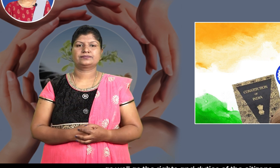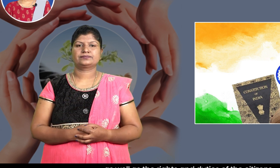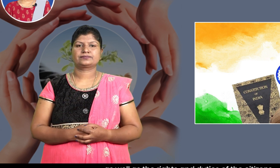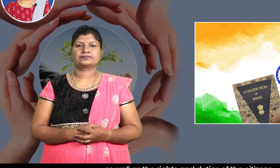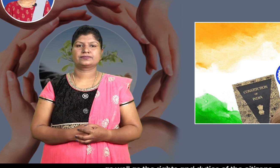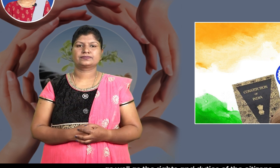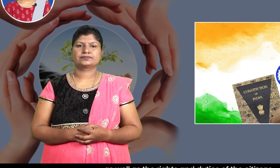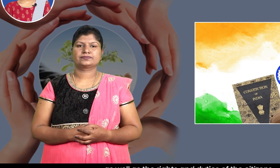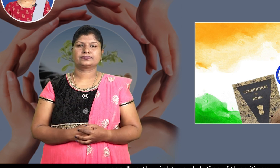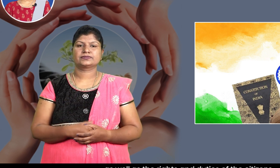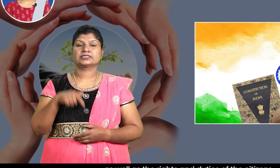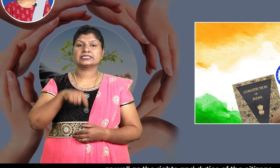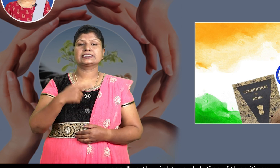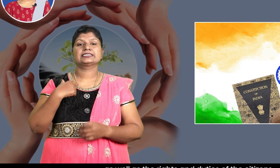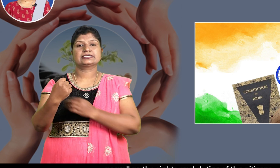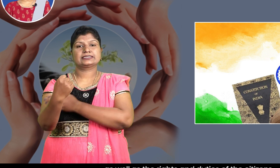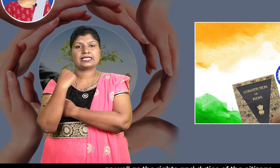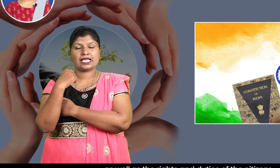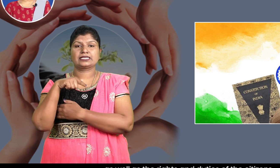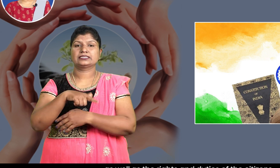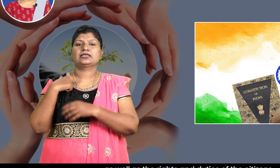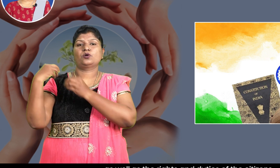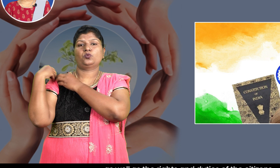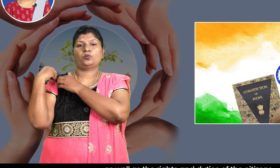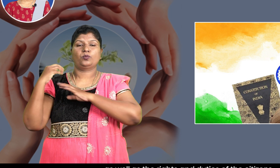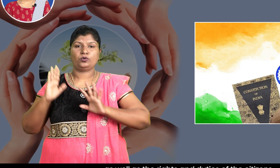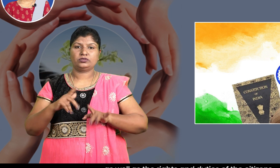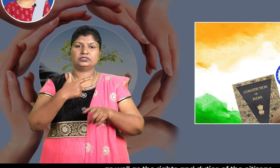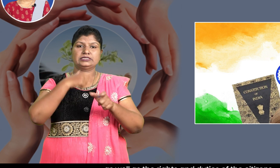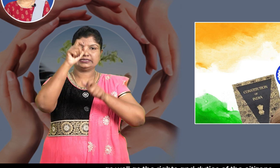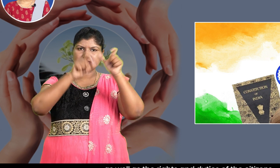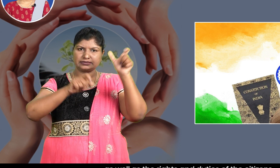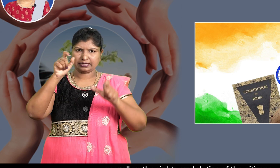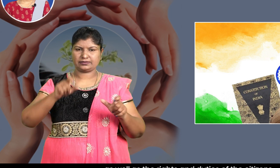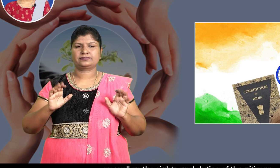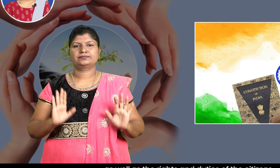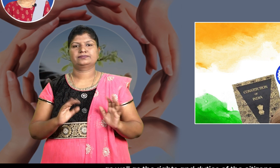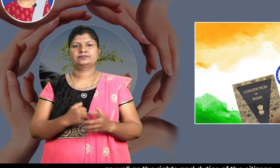as well as the rights and duties of the citizens.